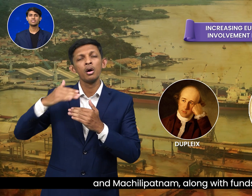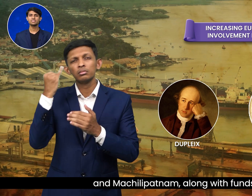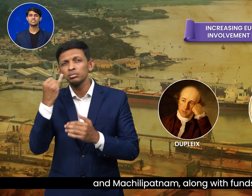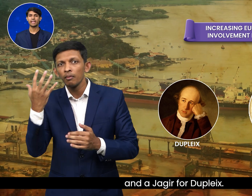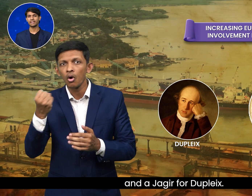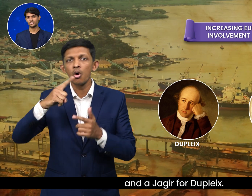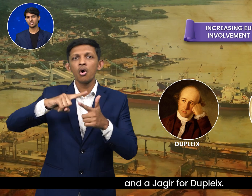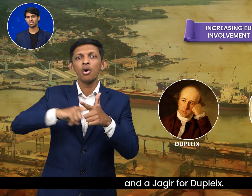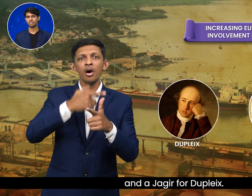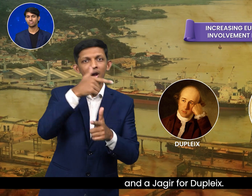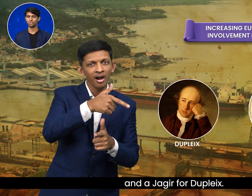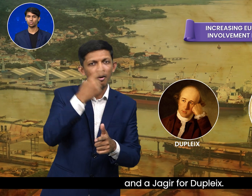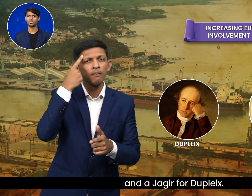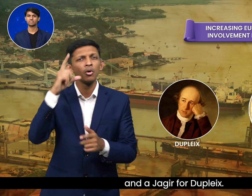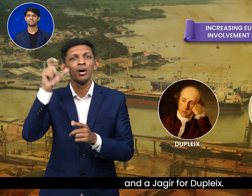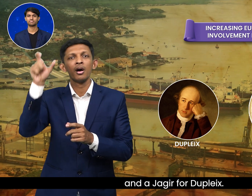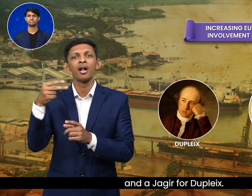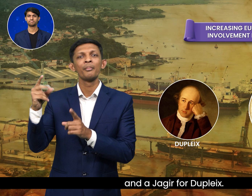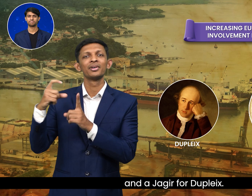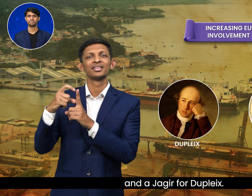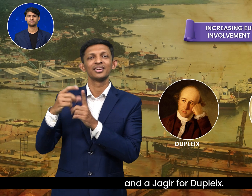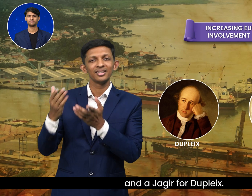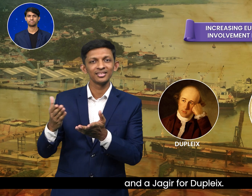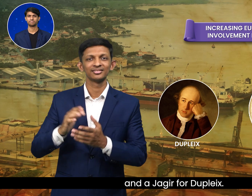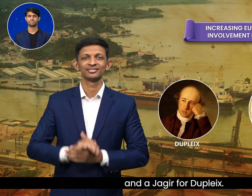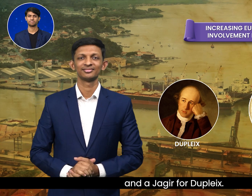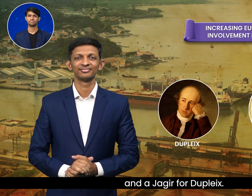with funds and jagir for Dupleix.